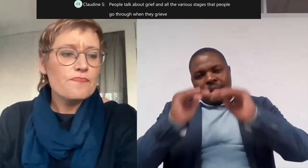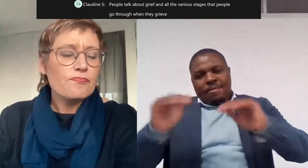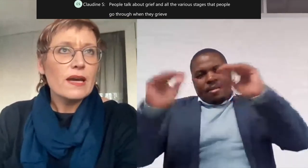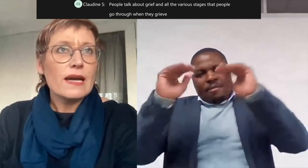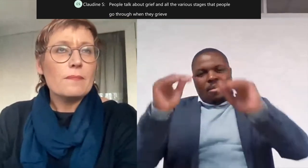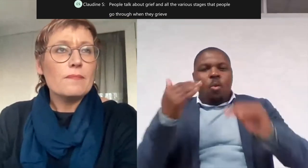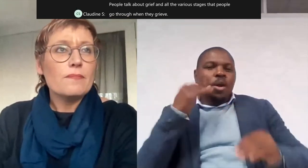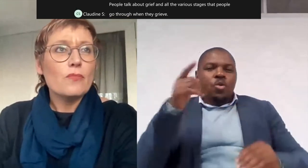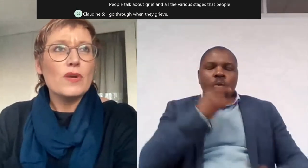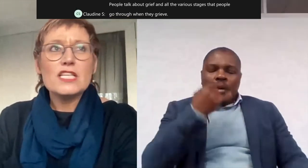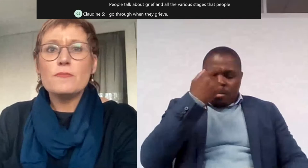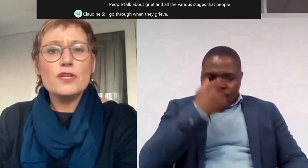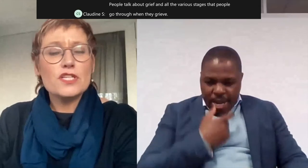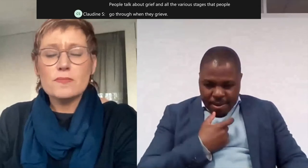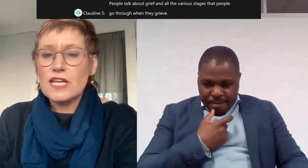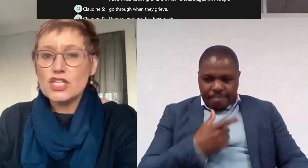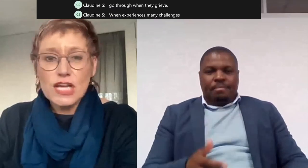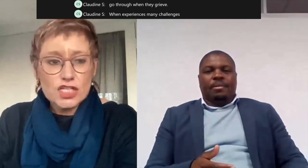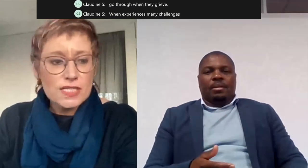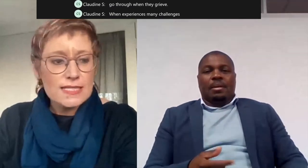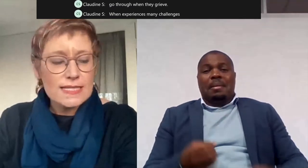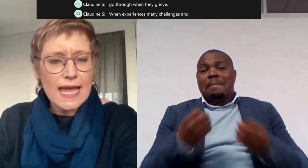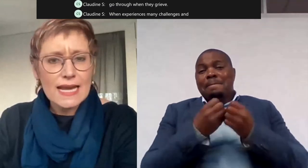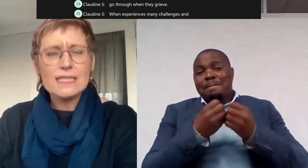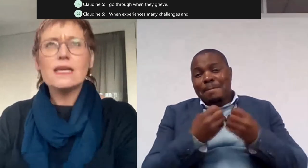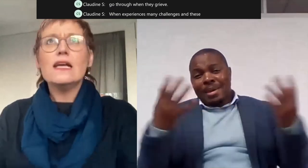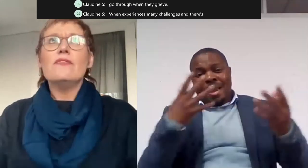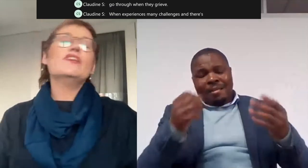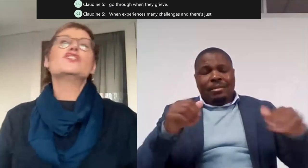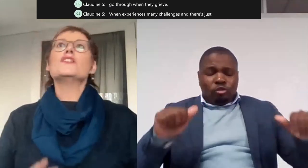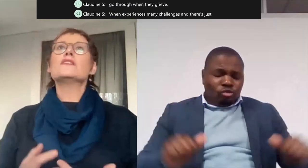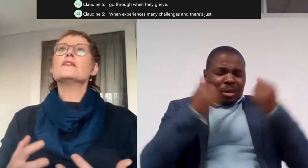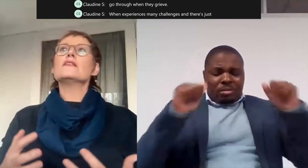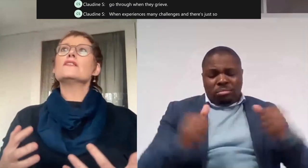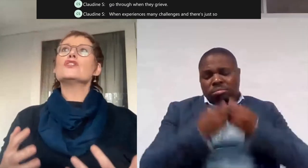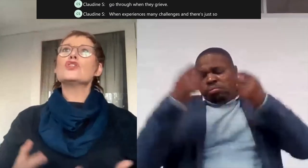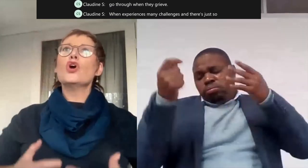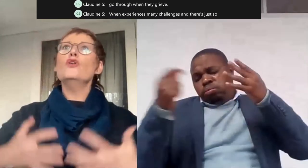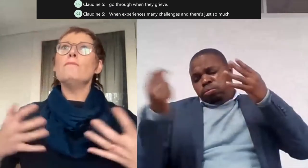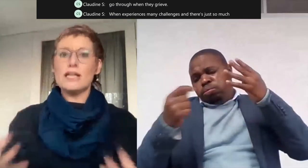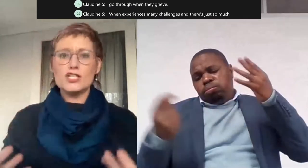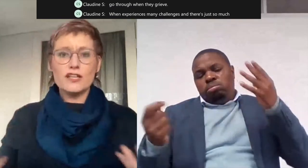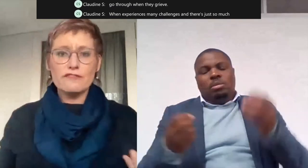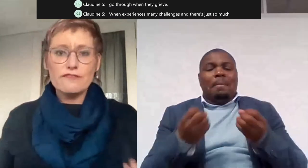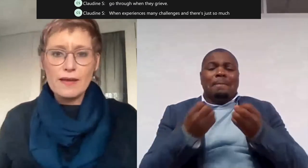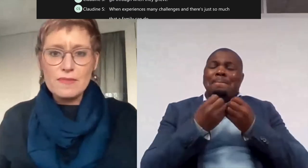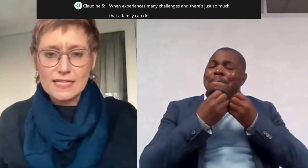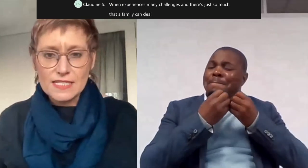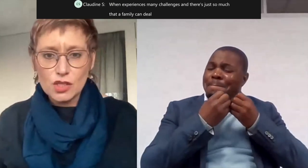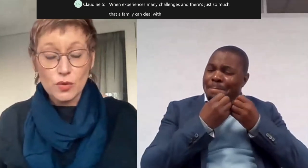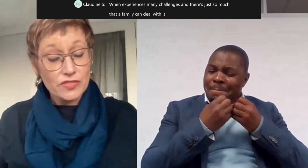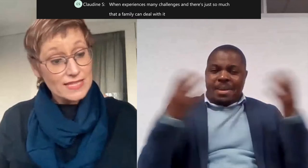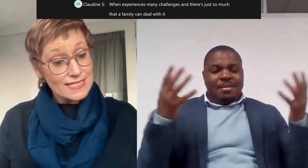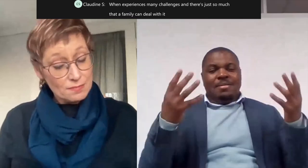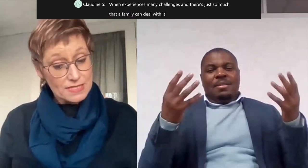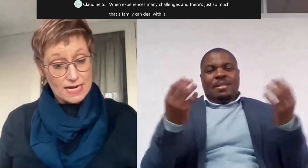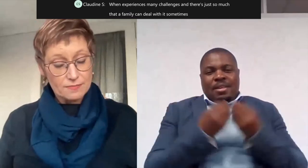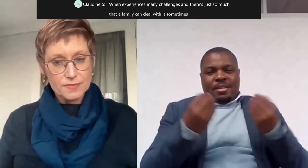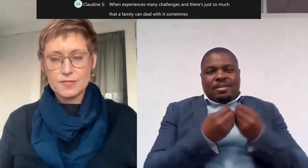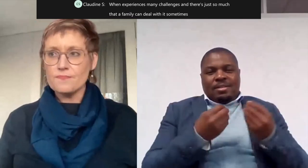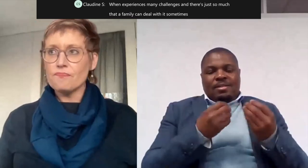grieve. One experiences many challenges, and there's just so much that a family can deal with